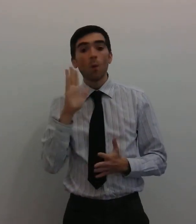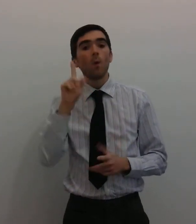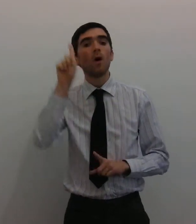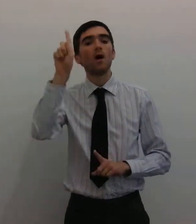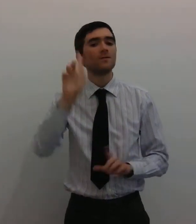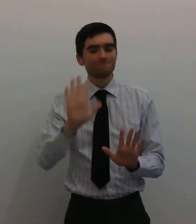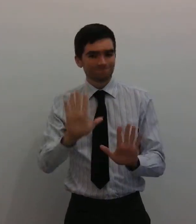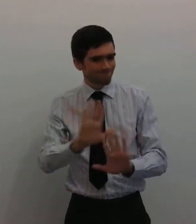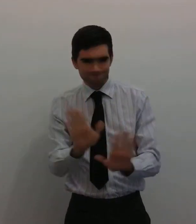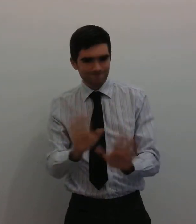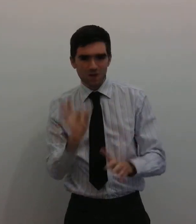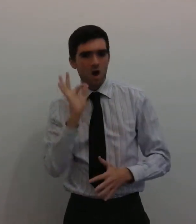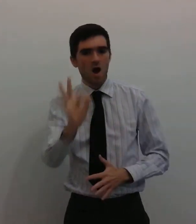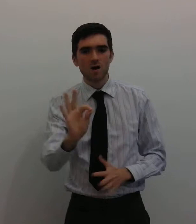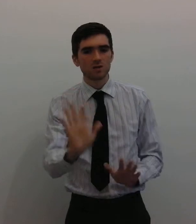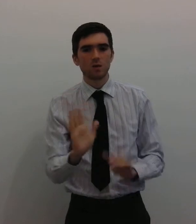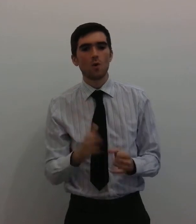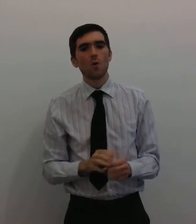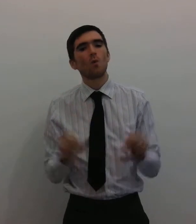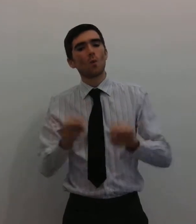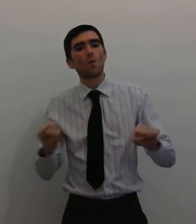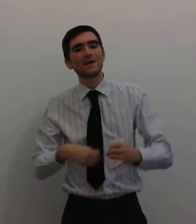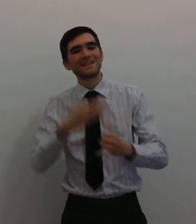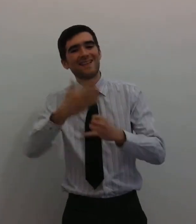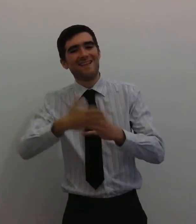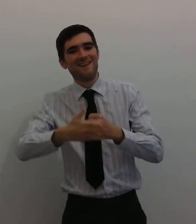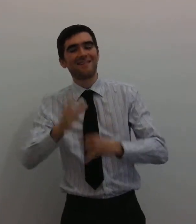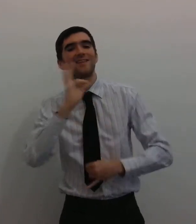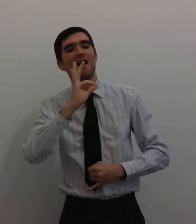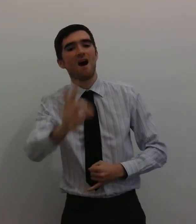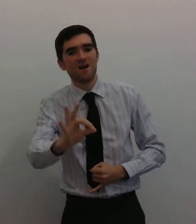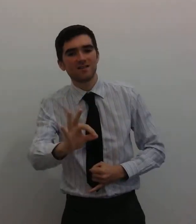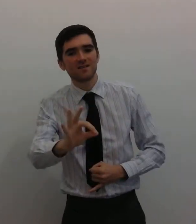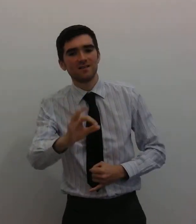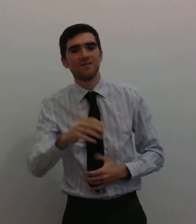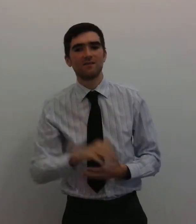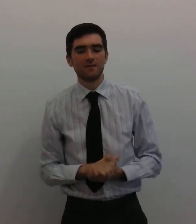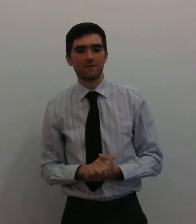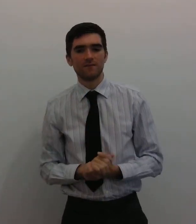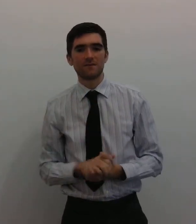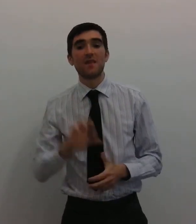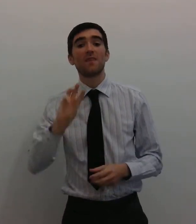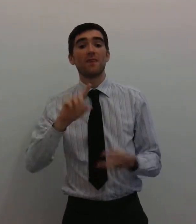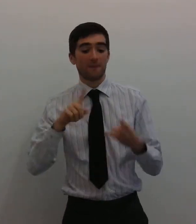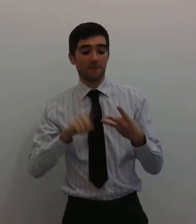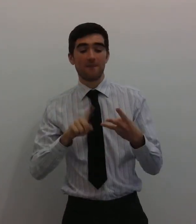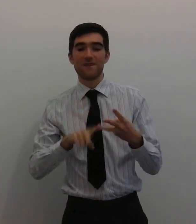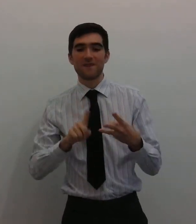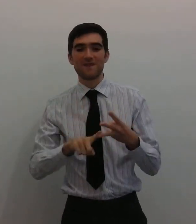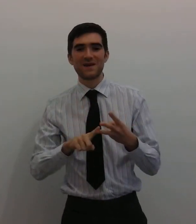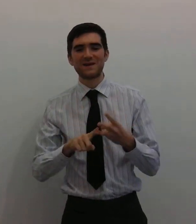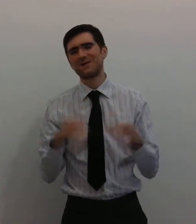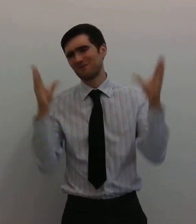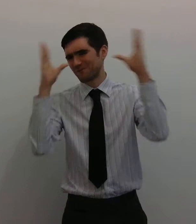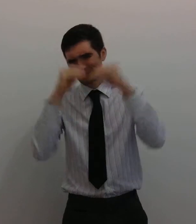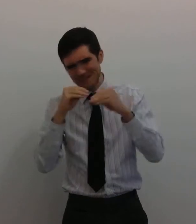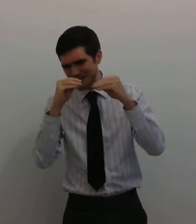and then maybe ask them at the very end. And the third thing is, please don't fall asleep. Try not to